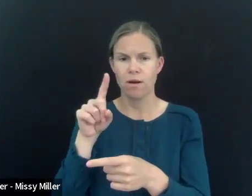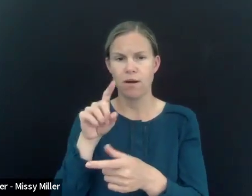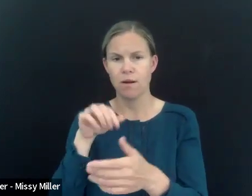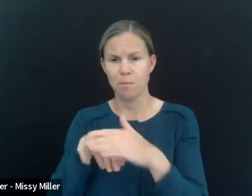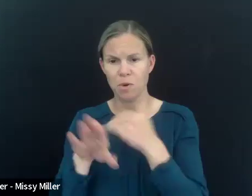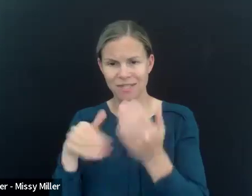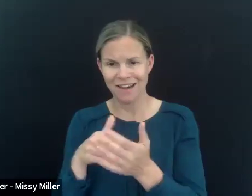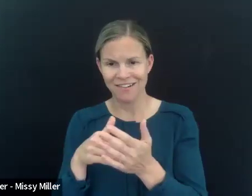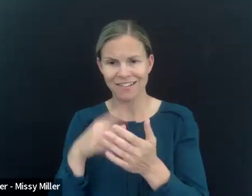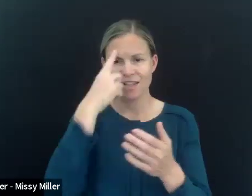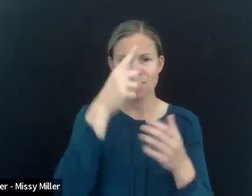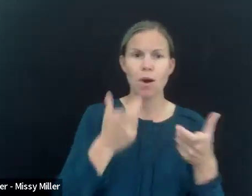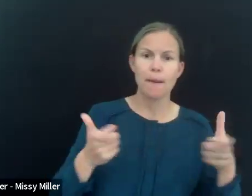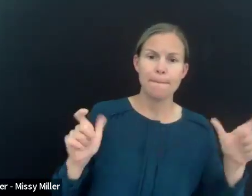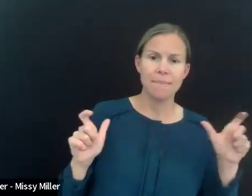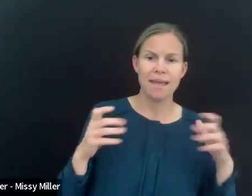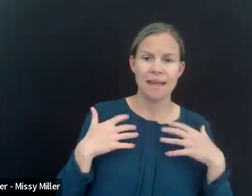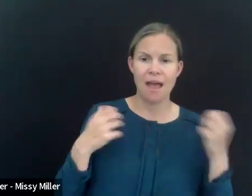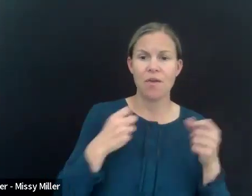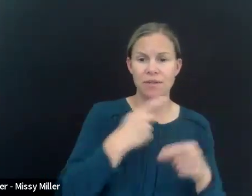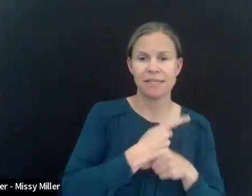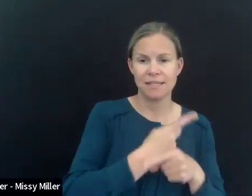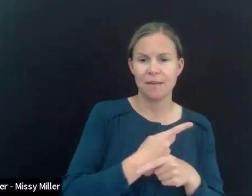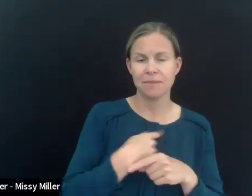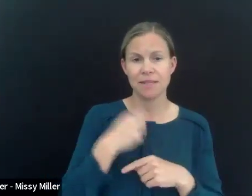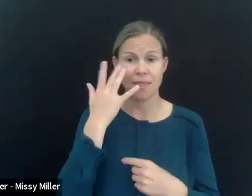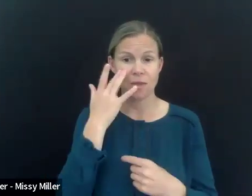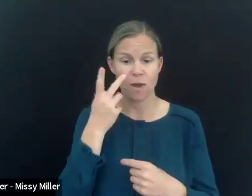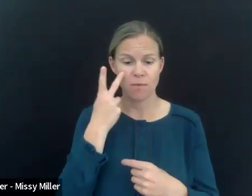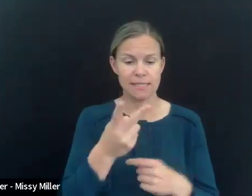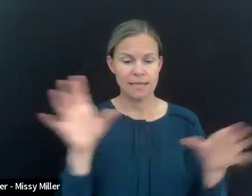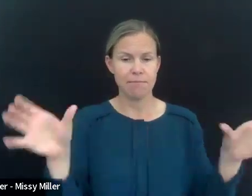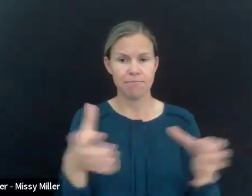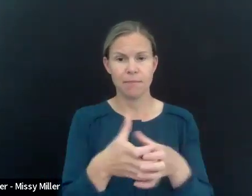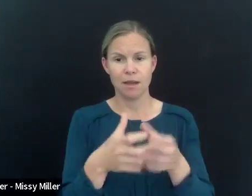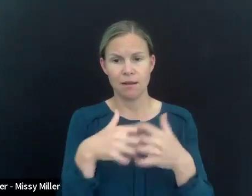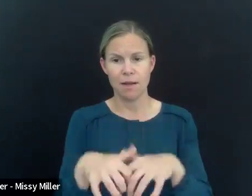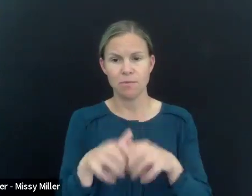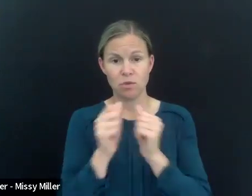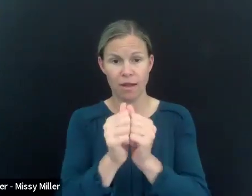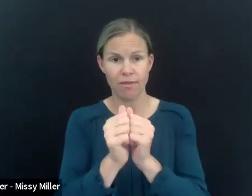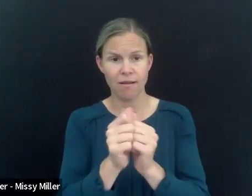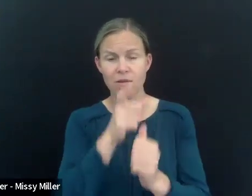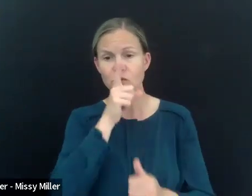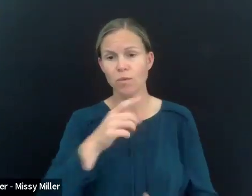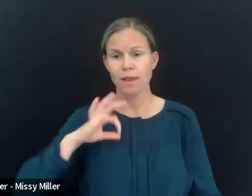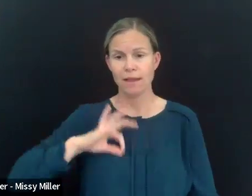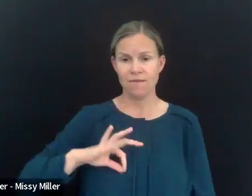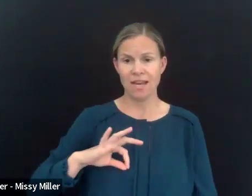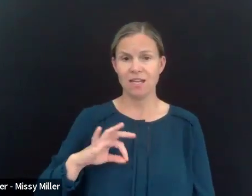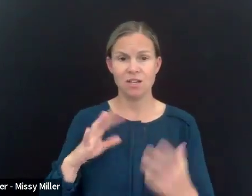this is part of why health systems are consolidating, because the way that this works really advantages